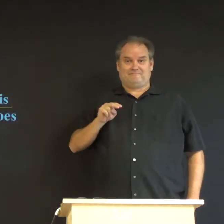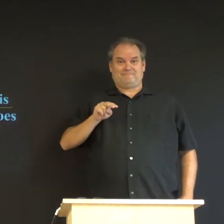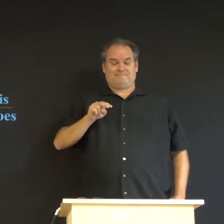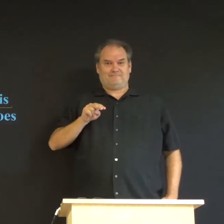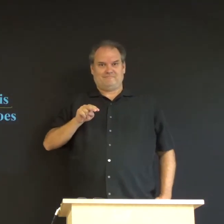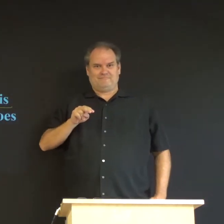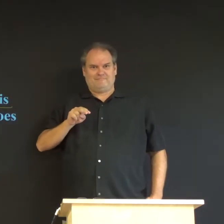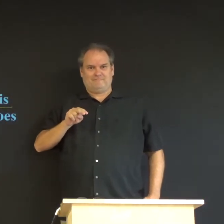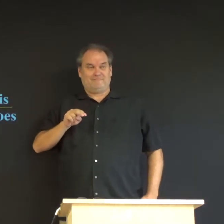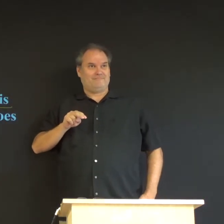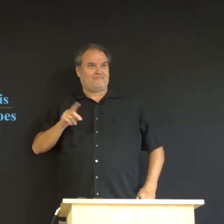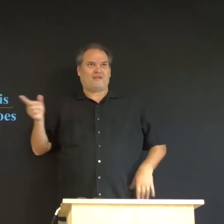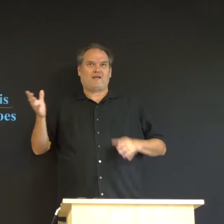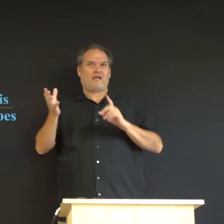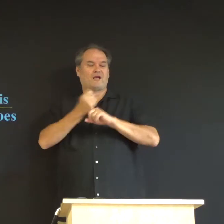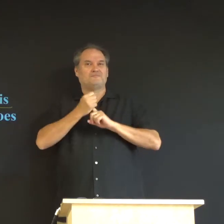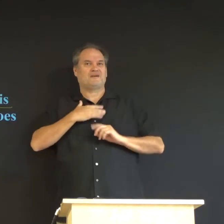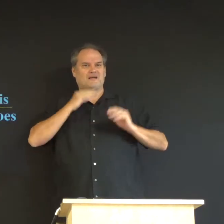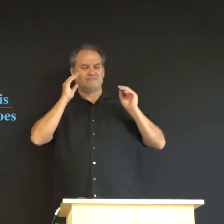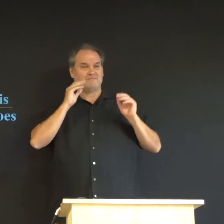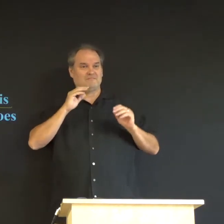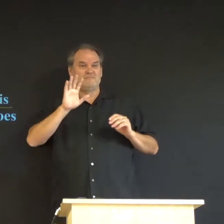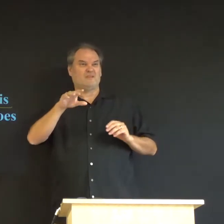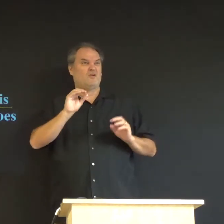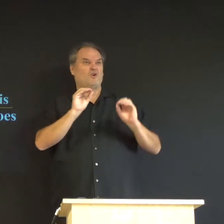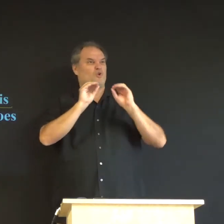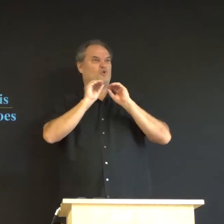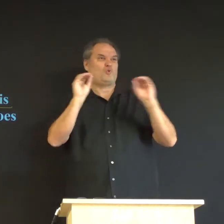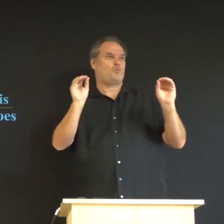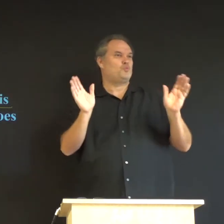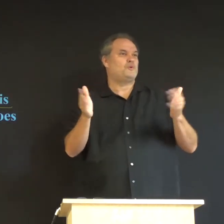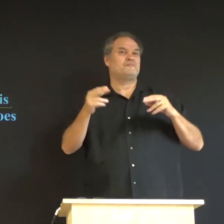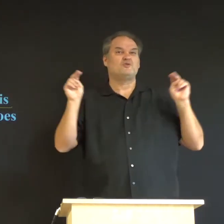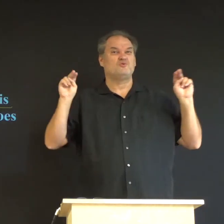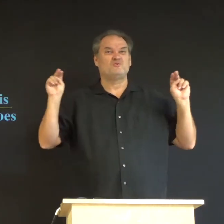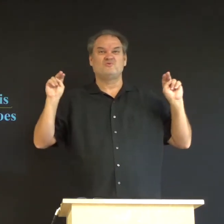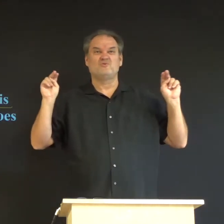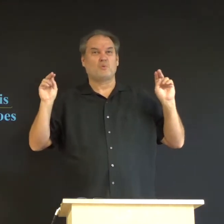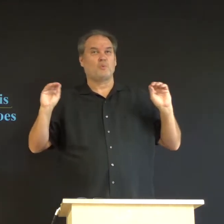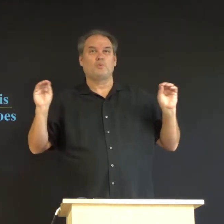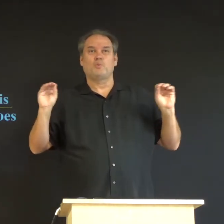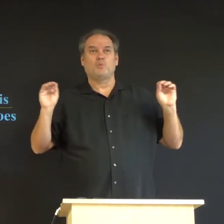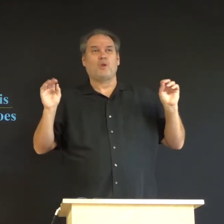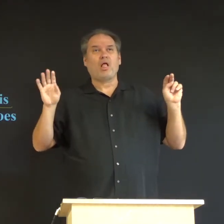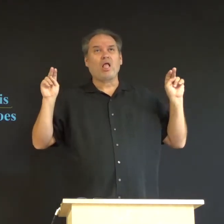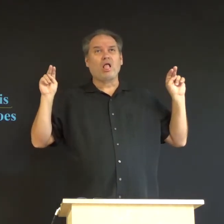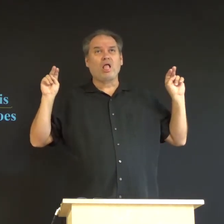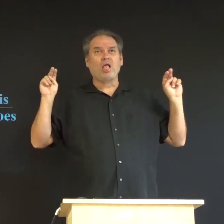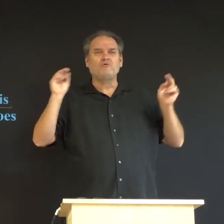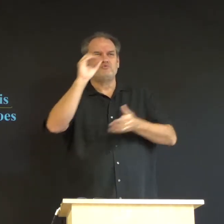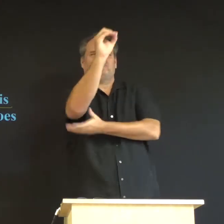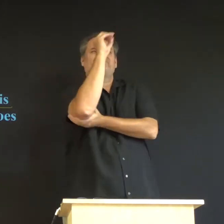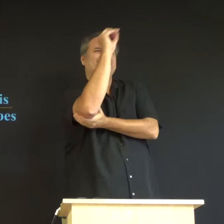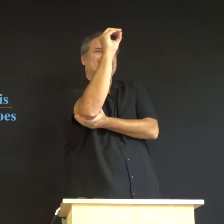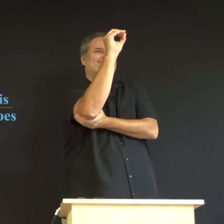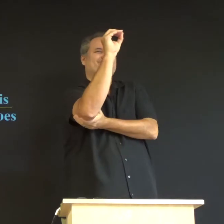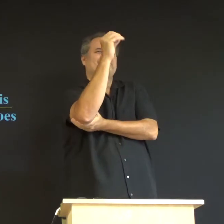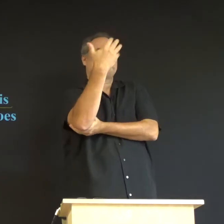this many times, even though I've read it over and over, it catches my attention. Now there's no room to be neutral. There's